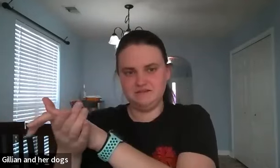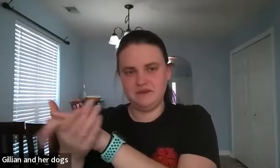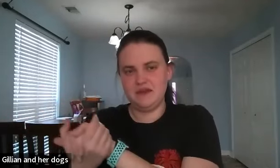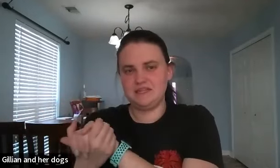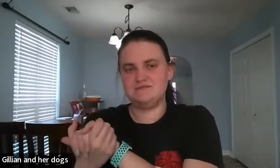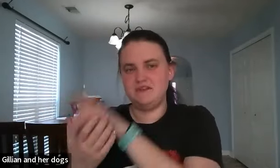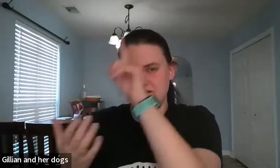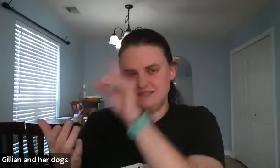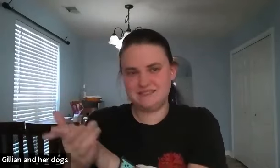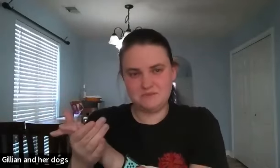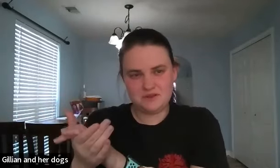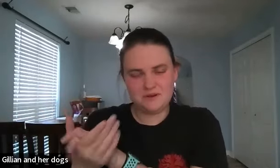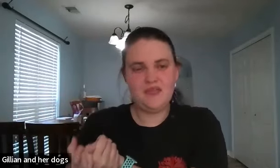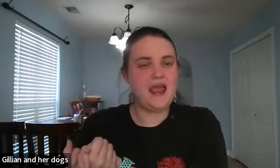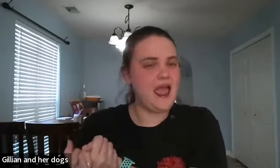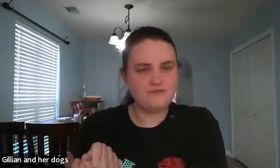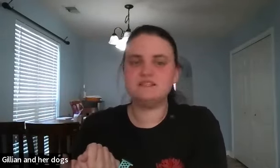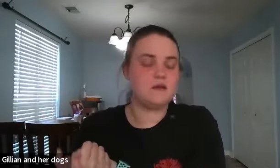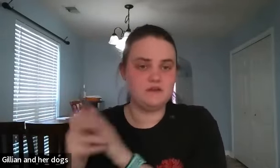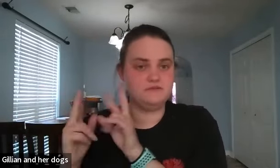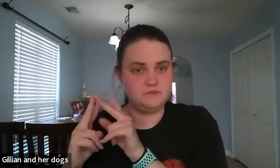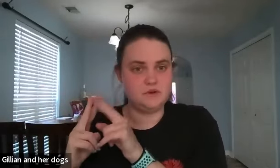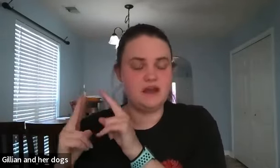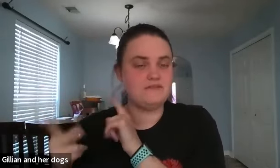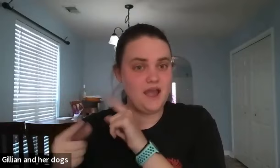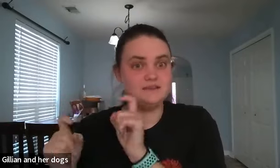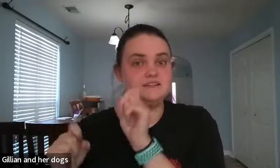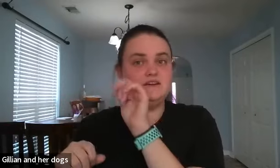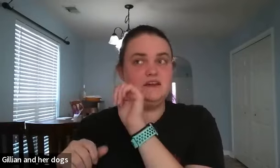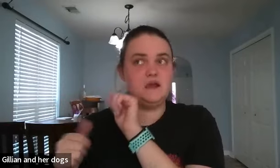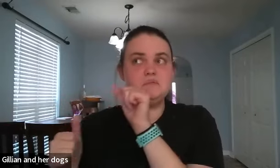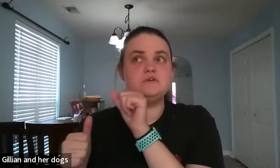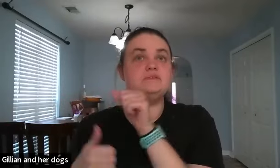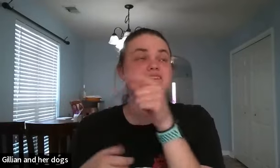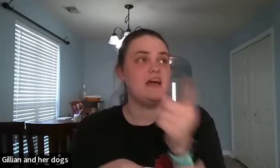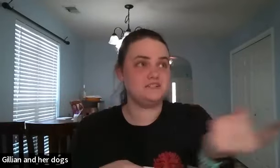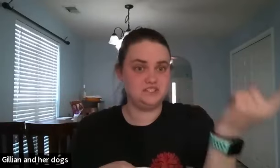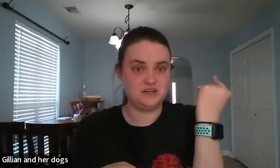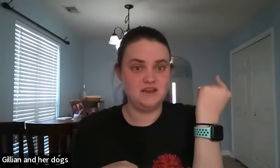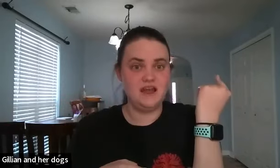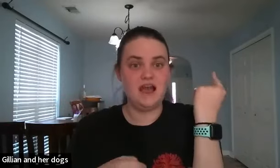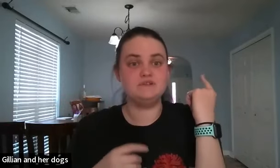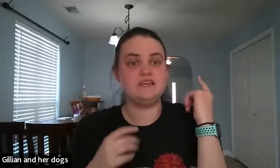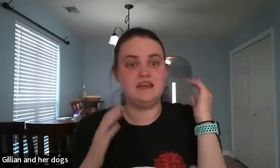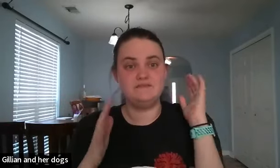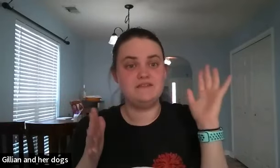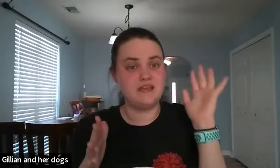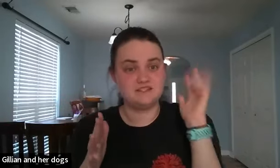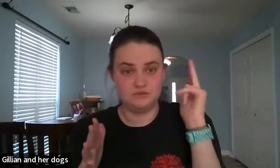believe. It's very similar. And every time I flip them, and I've asked, remember it was last year, I was like, I finally asked